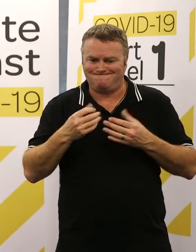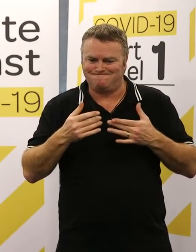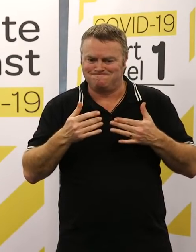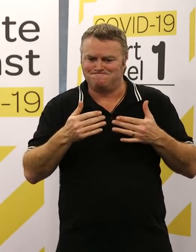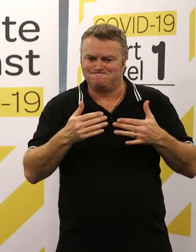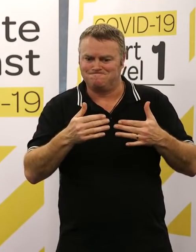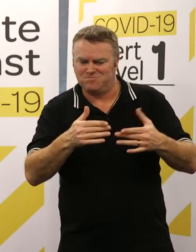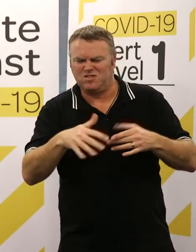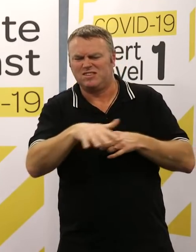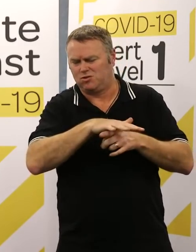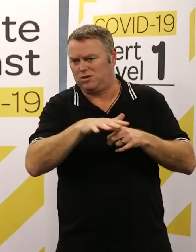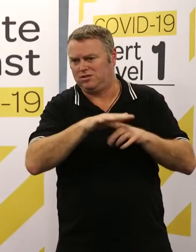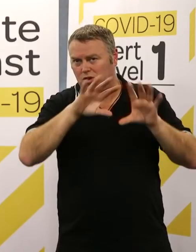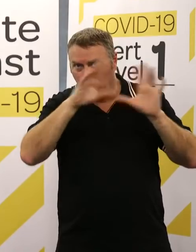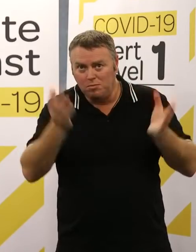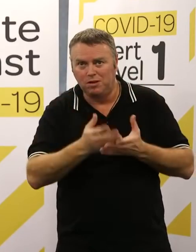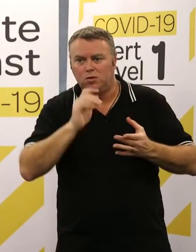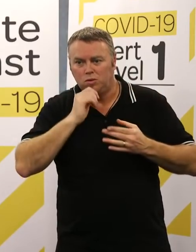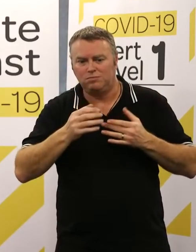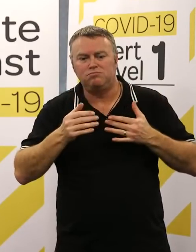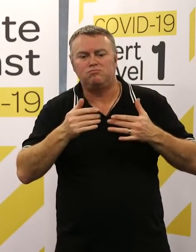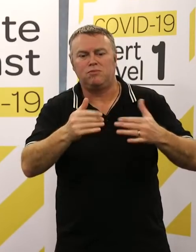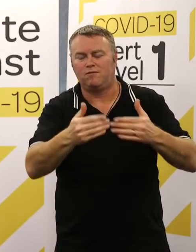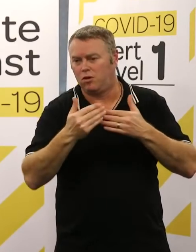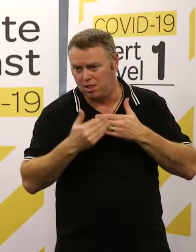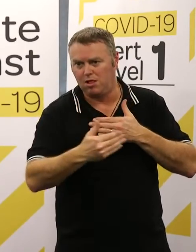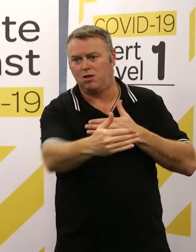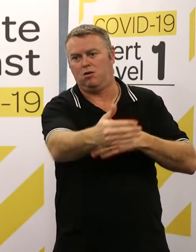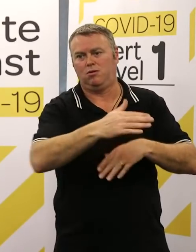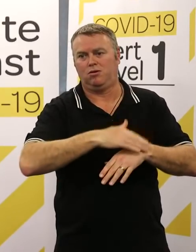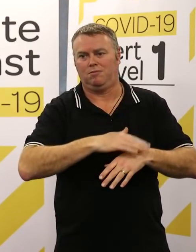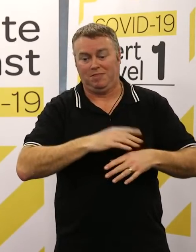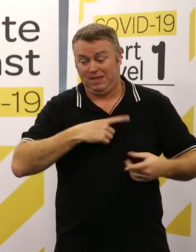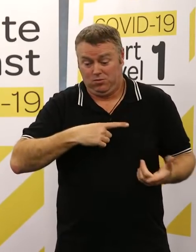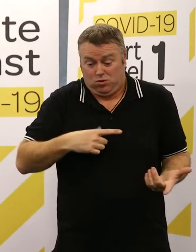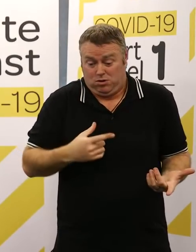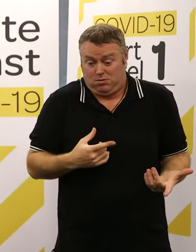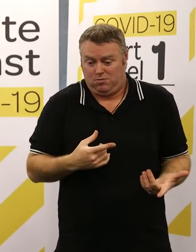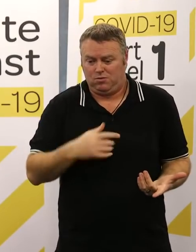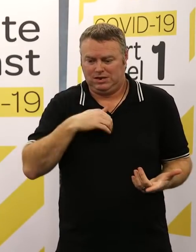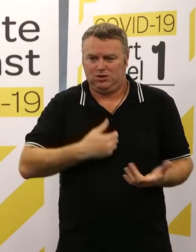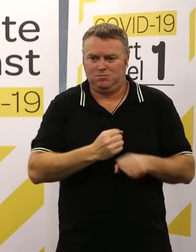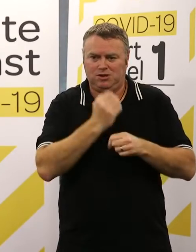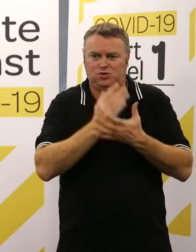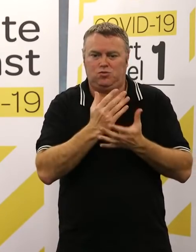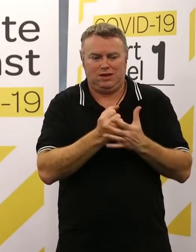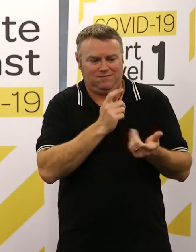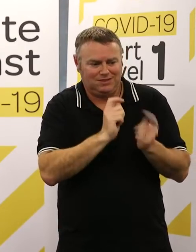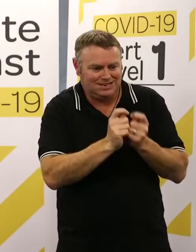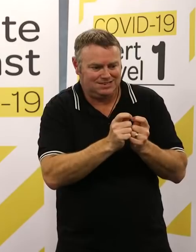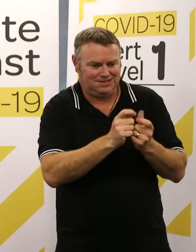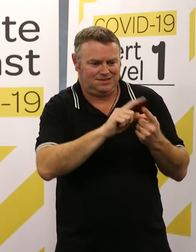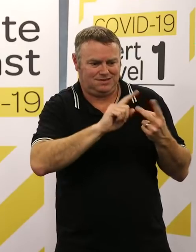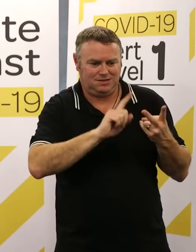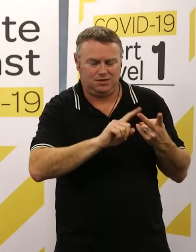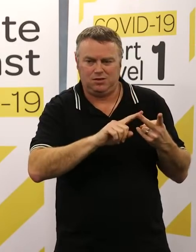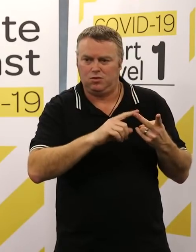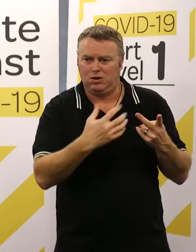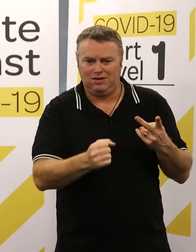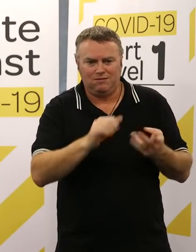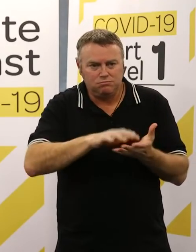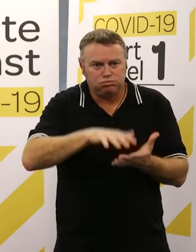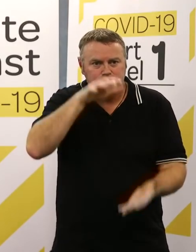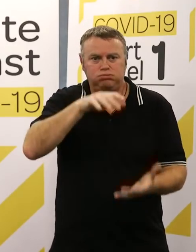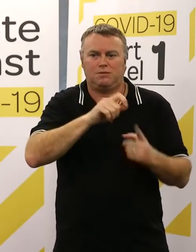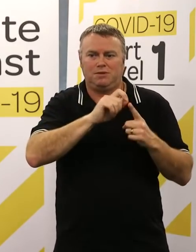why we've got our really good testing capacity, our very good PPE supplies, our DHBs have got good preparedness